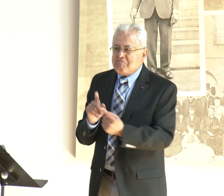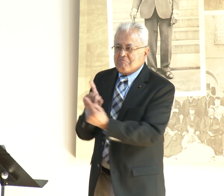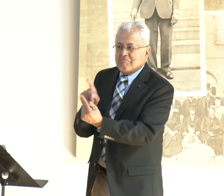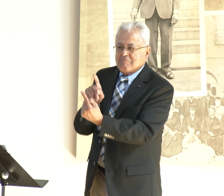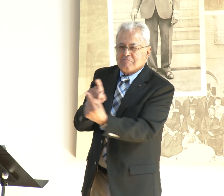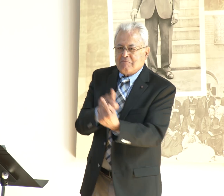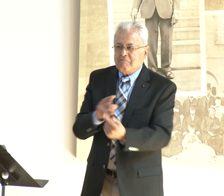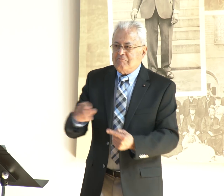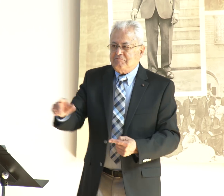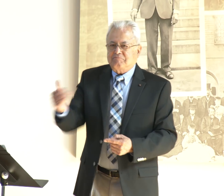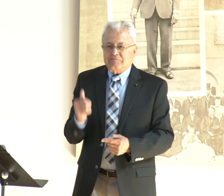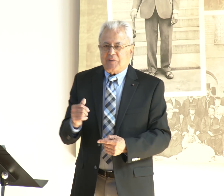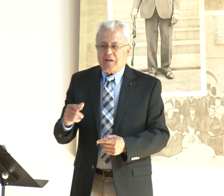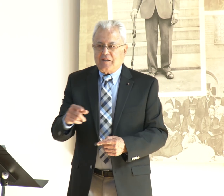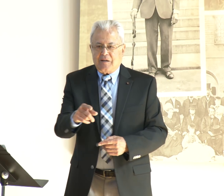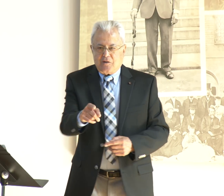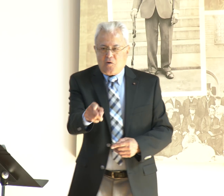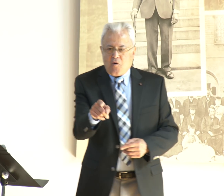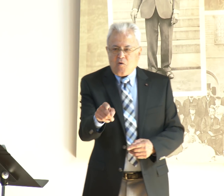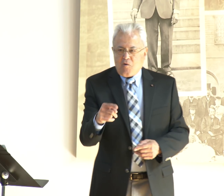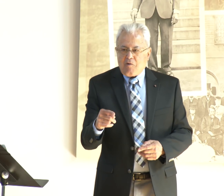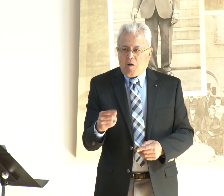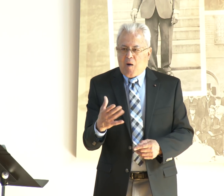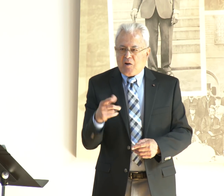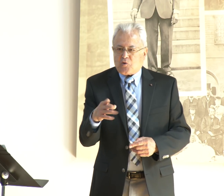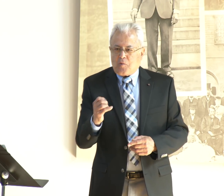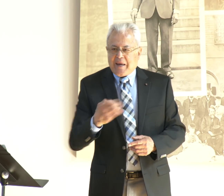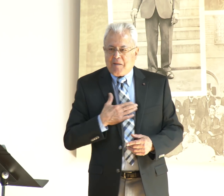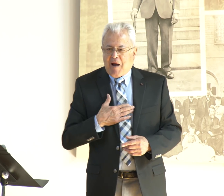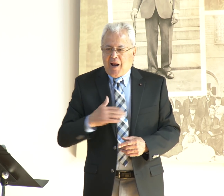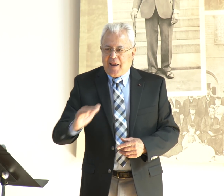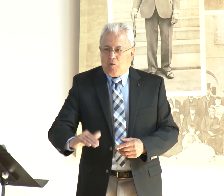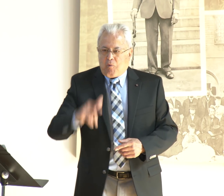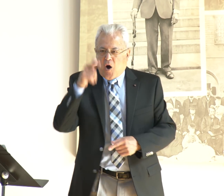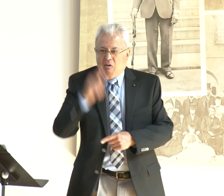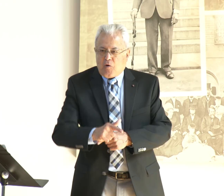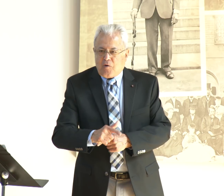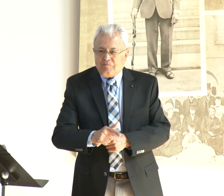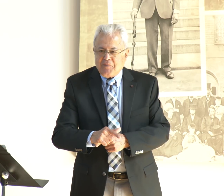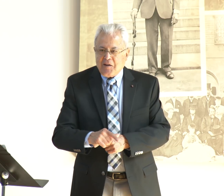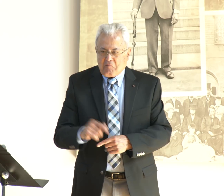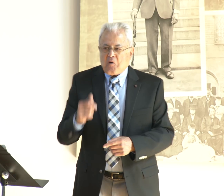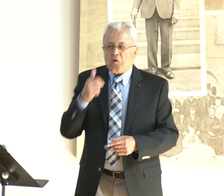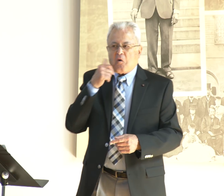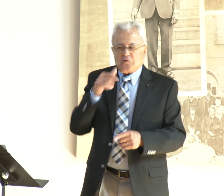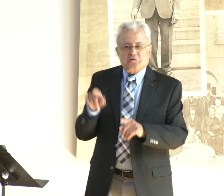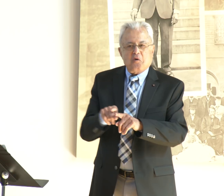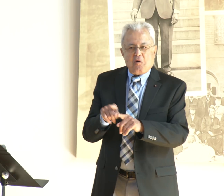And they were all looking at all the prep students, and he pulled me out of the line and said, "You're going to be my little brother here."